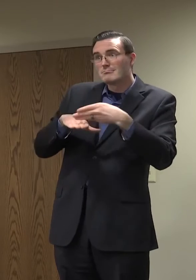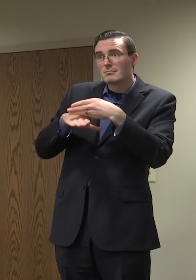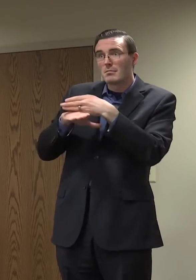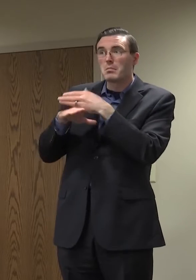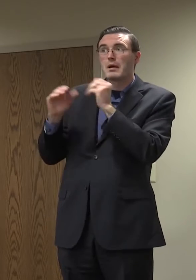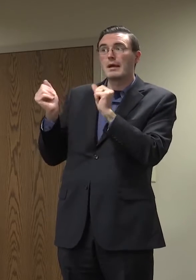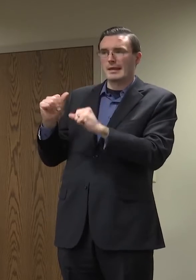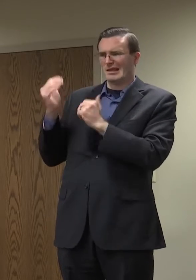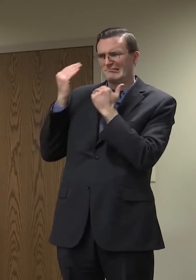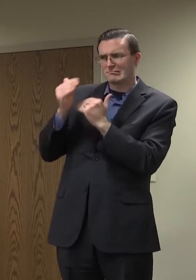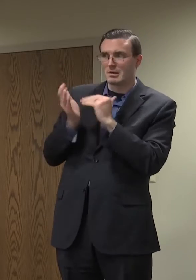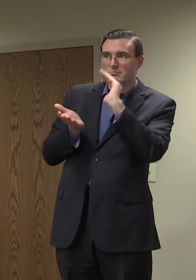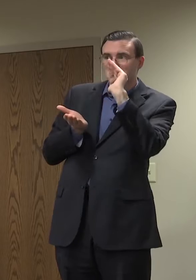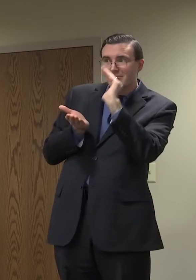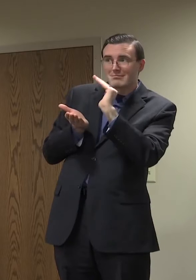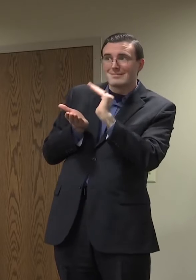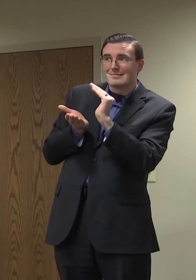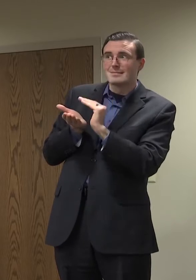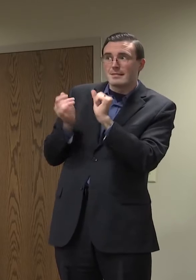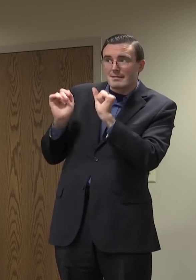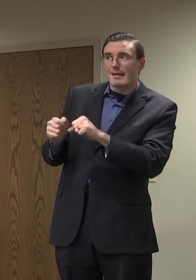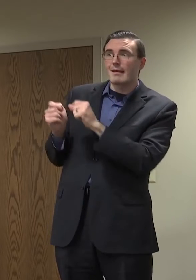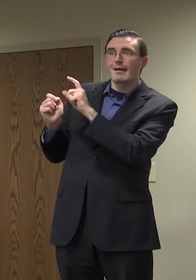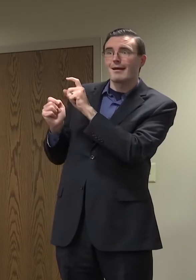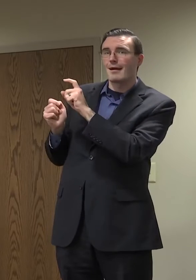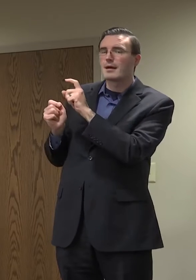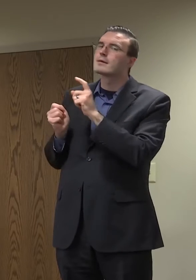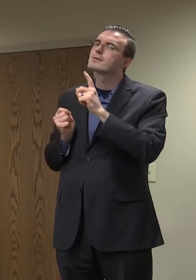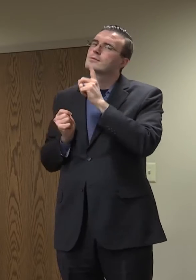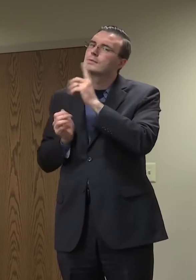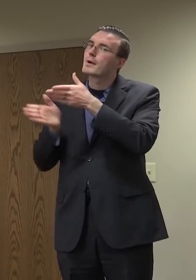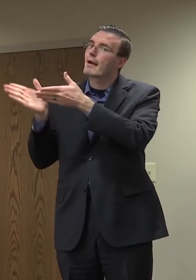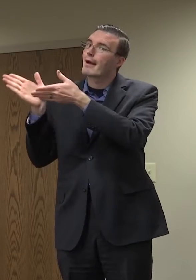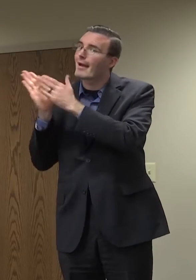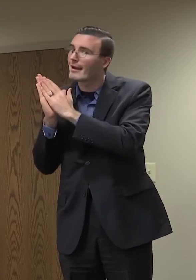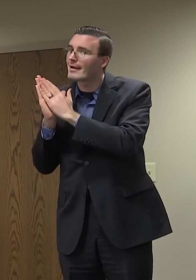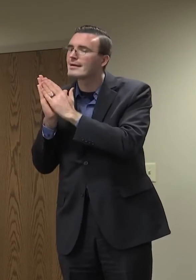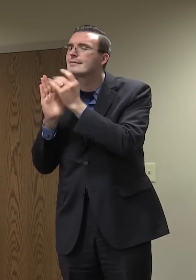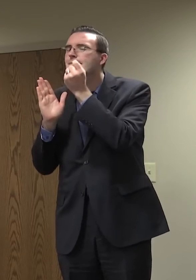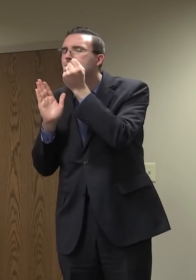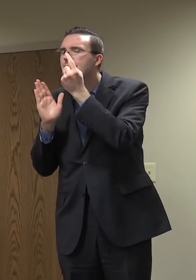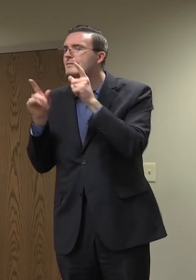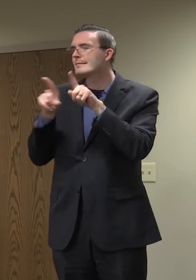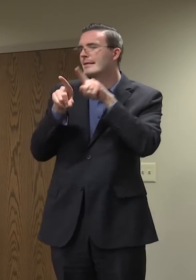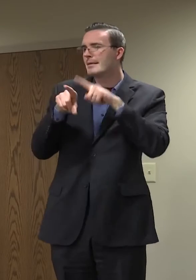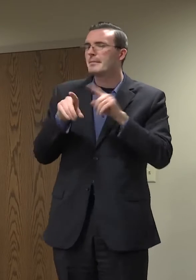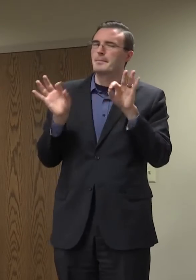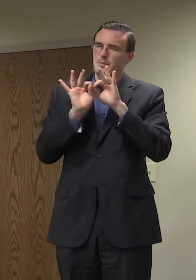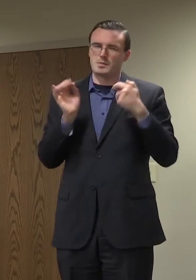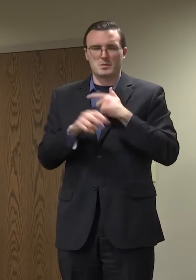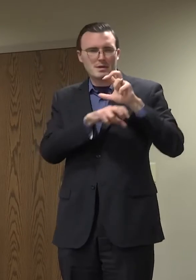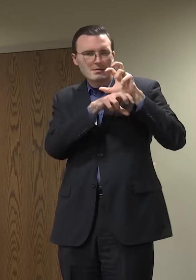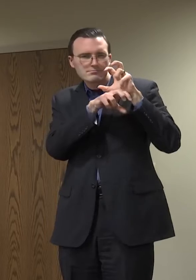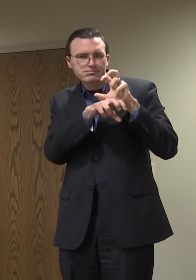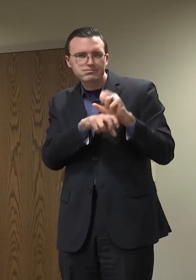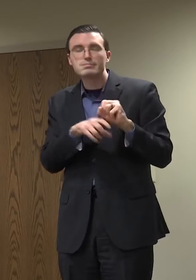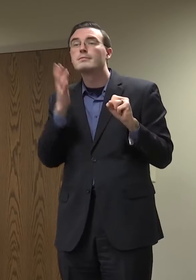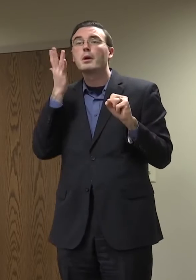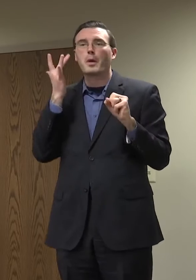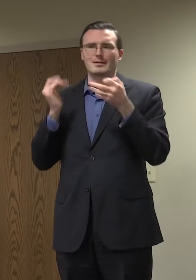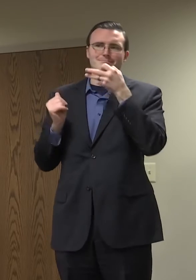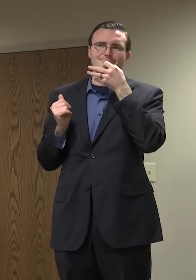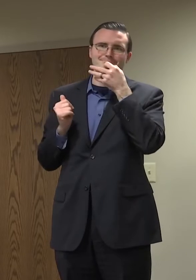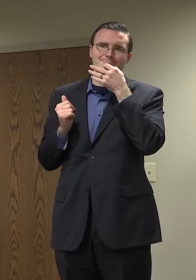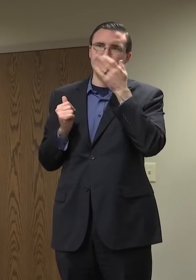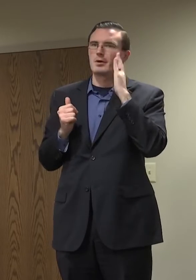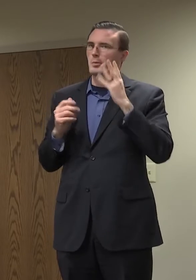So it's important that we understand that we are asking for that lift, but we're also going to have to hold vigilant because we have majority of our winter holidays are